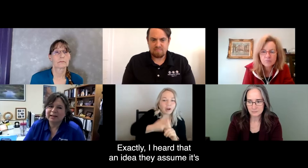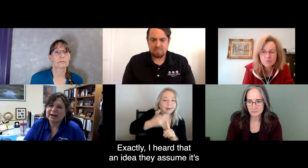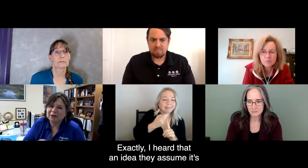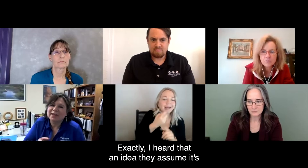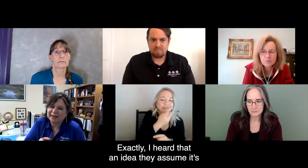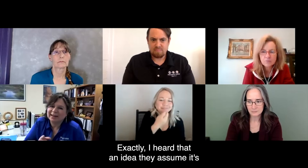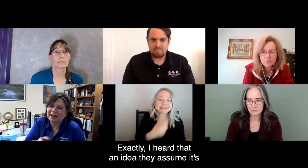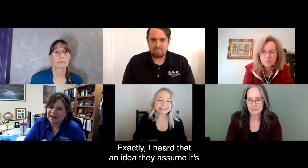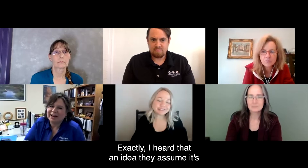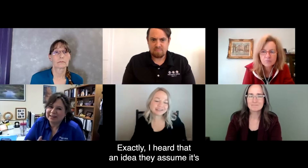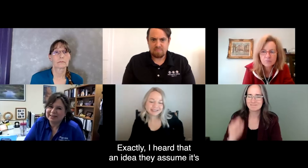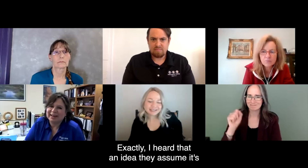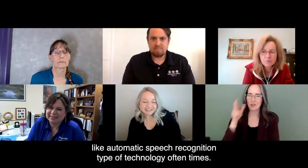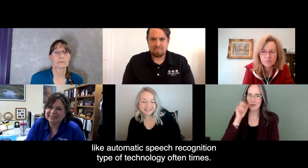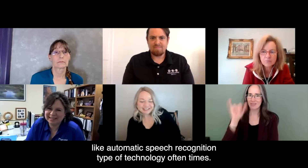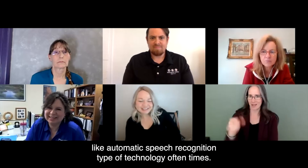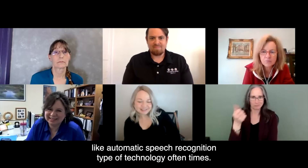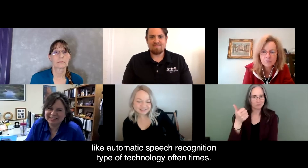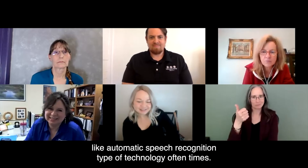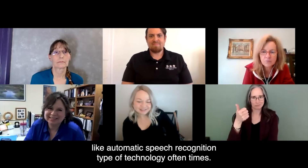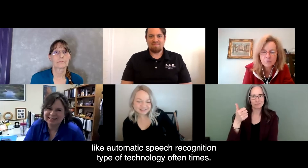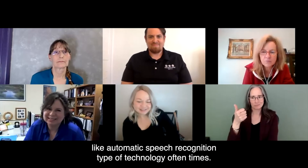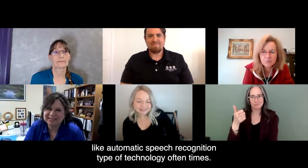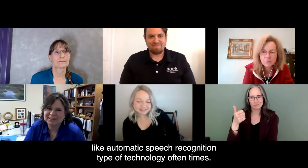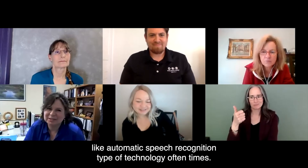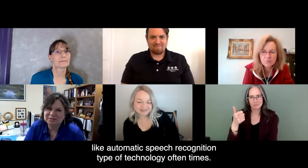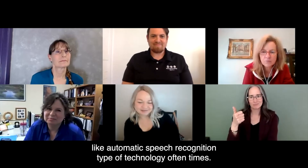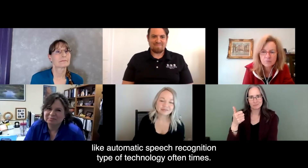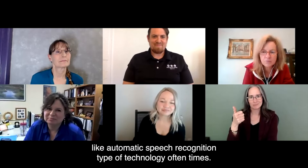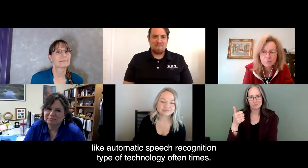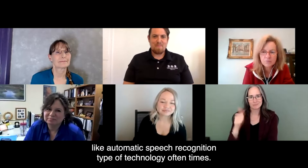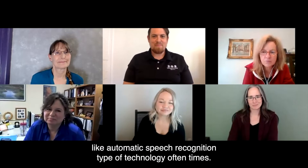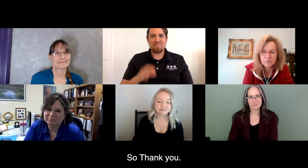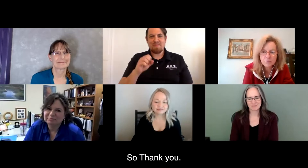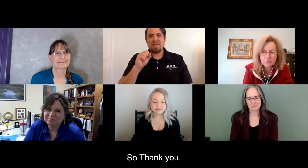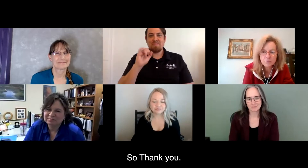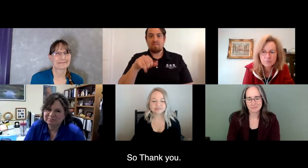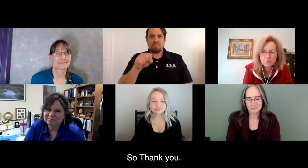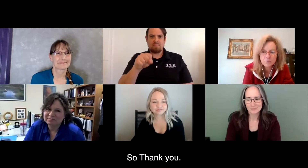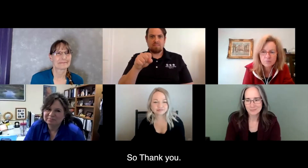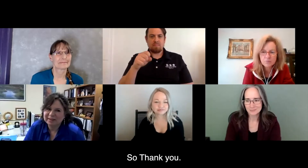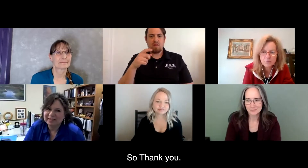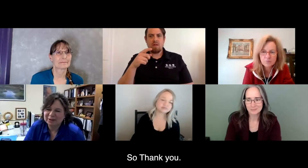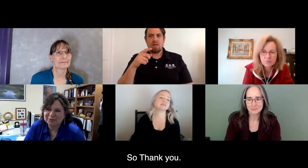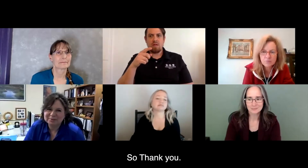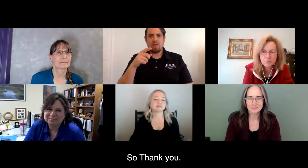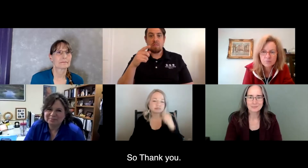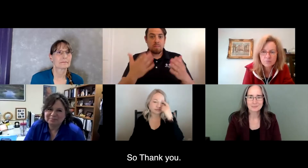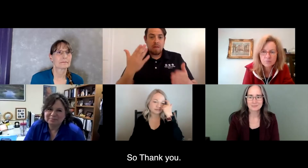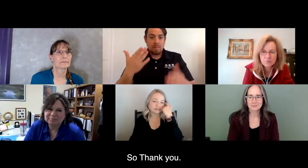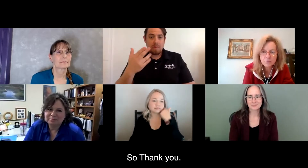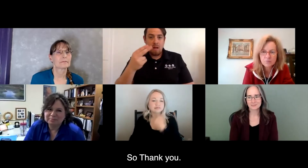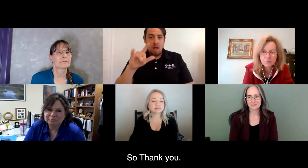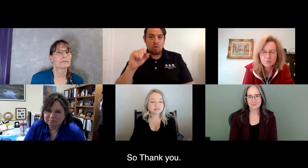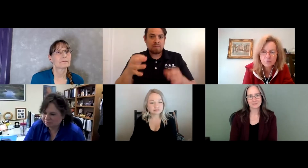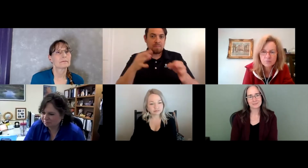Exactly. I heard that. And they assume it's like automatic speech recognition type of technology oftentimes. So thank you.